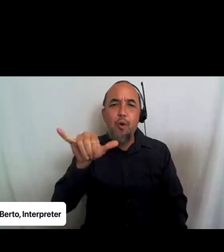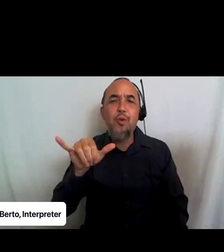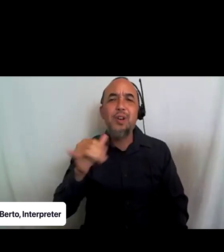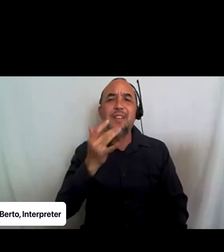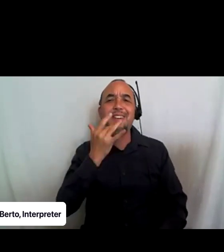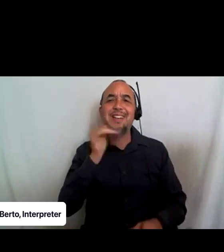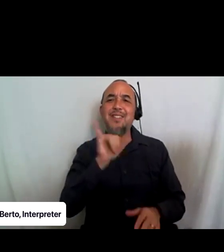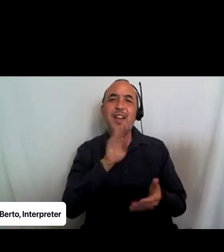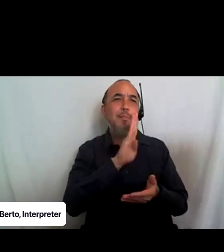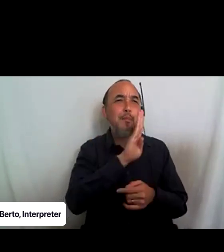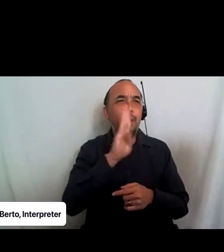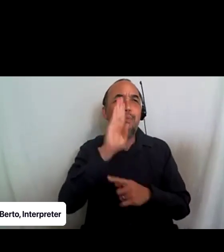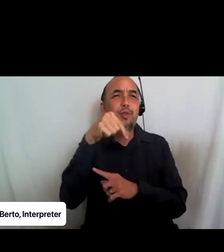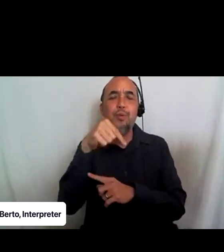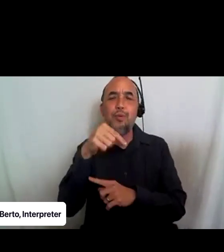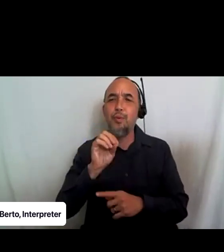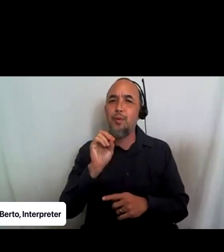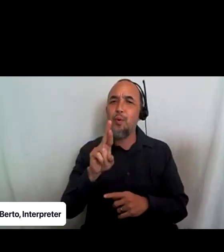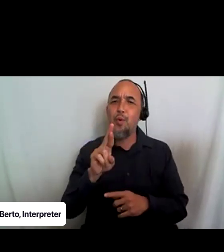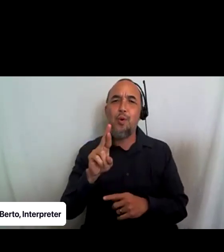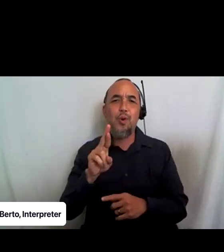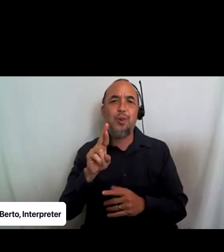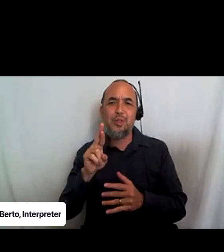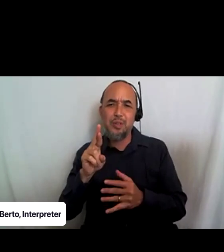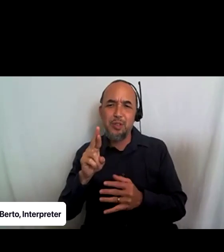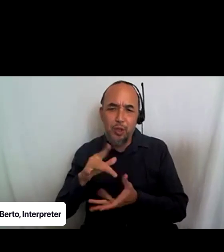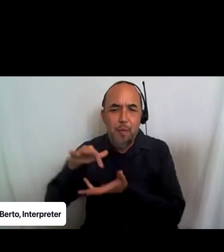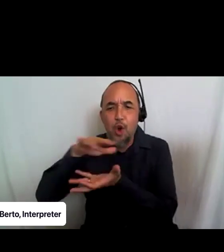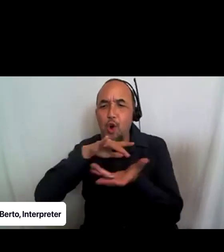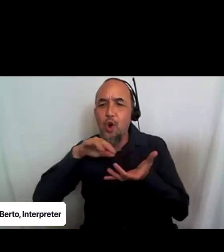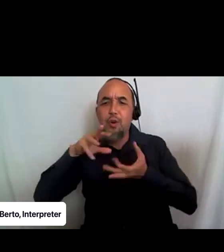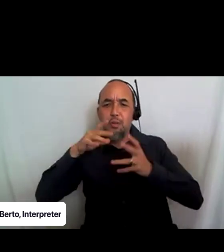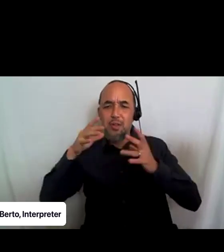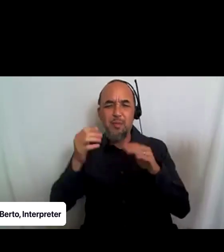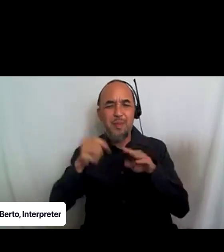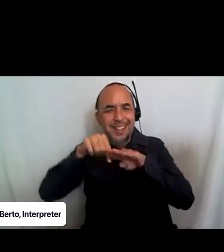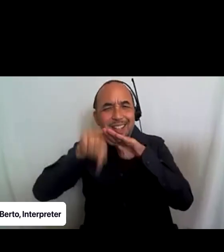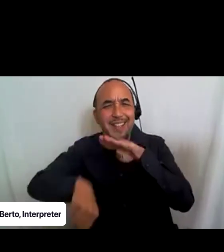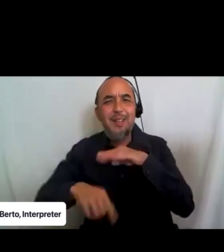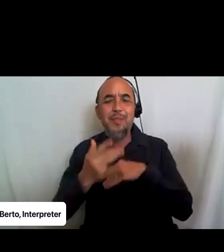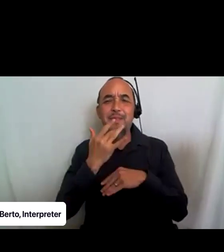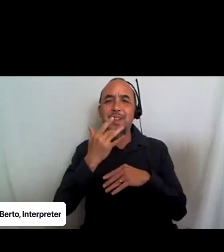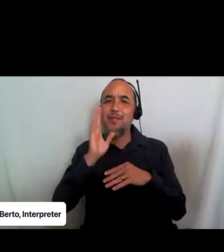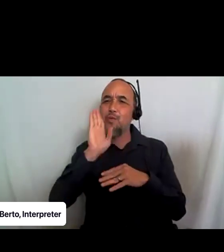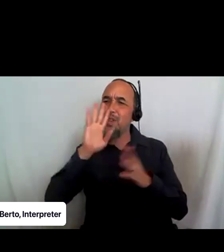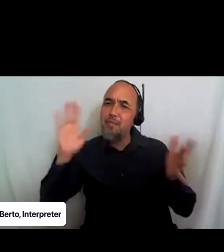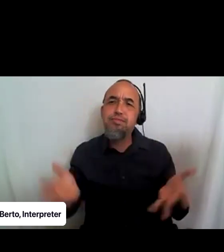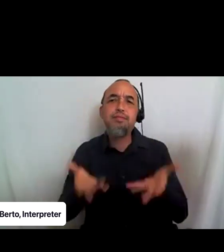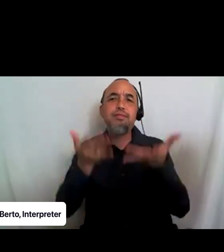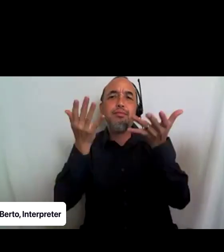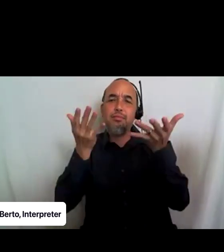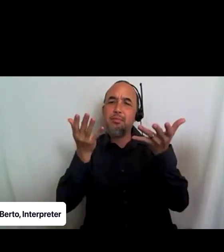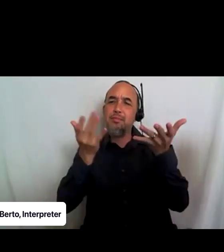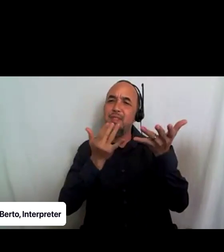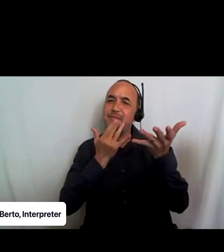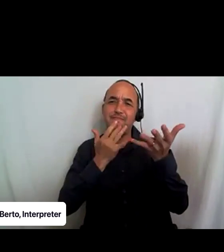it's just, smoked or it's got some, extra layers to it. And that just lifts the whole dish together with the smoked cheese if you